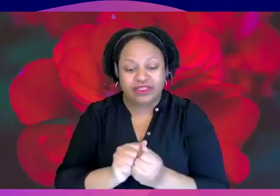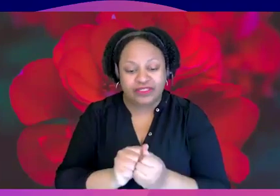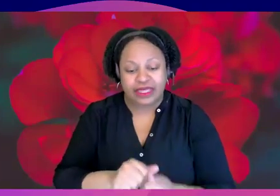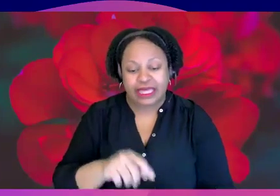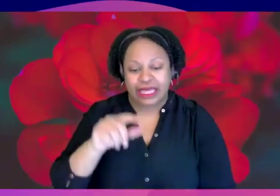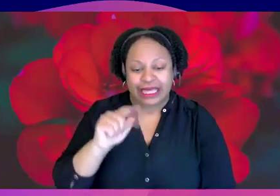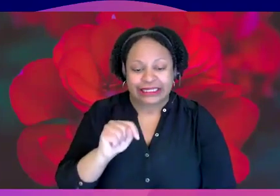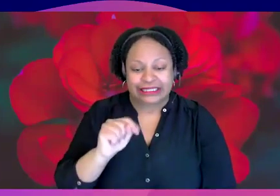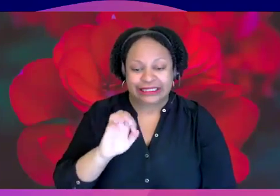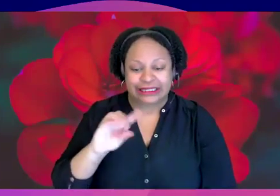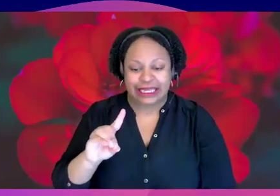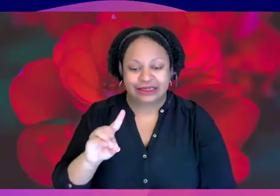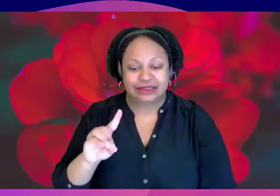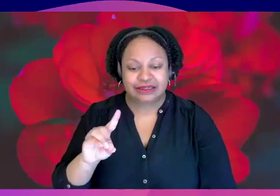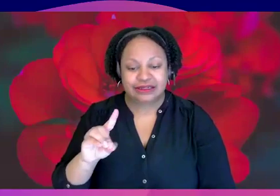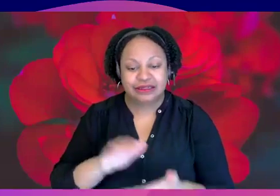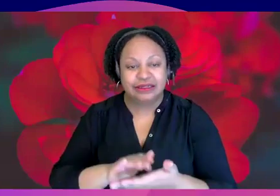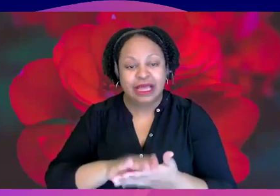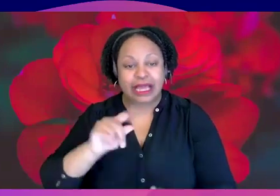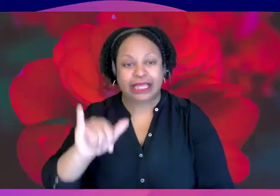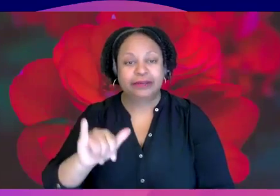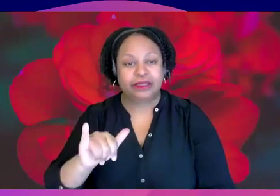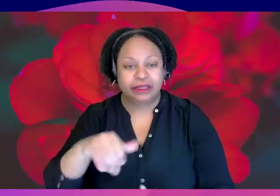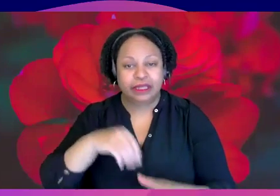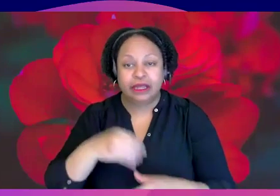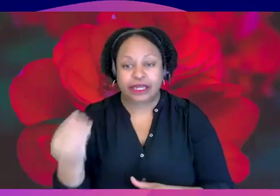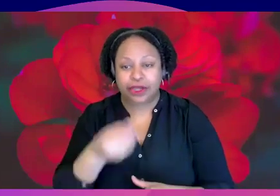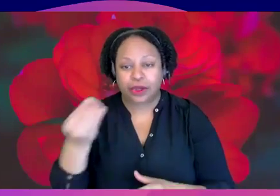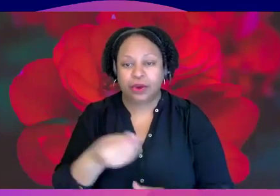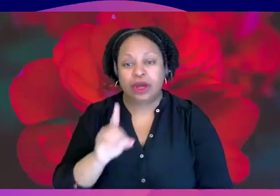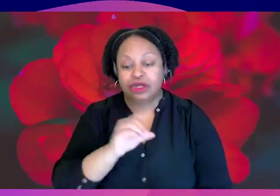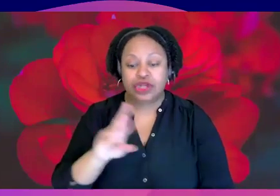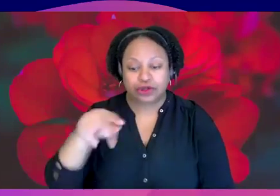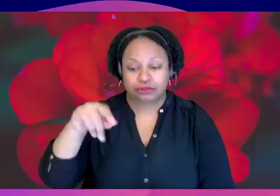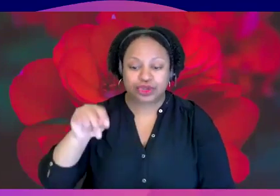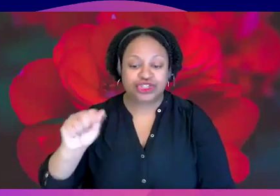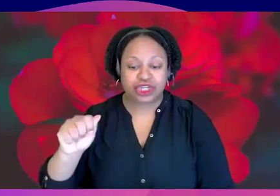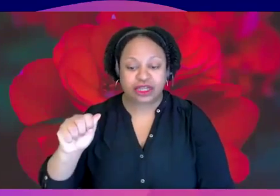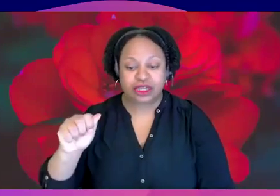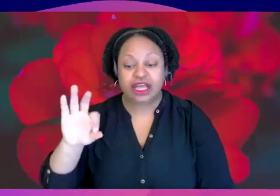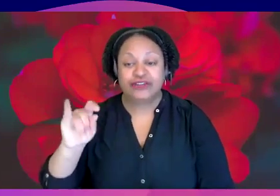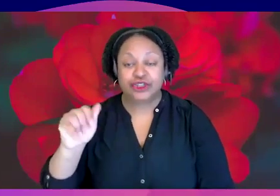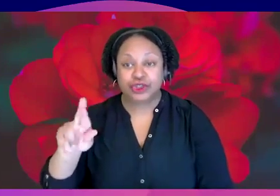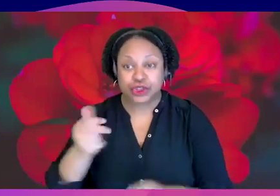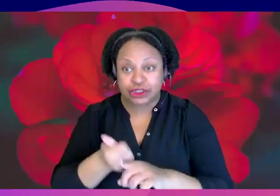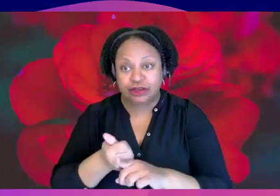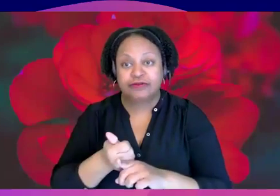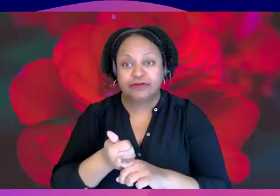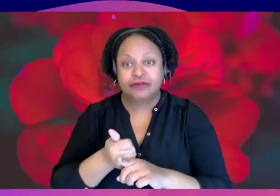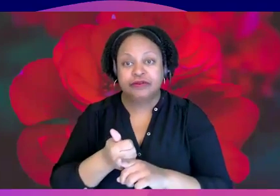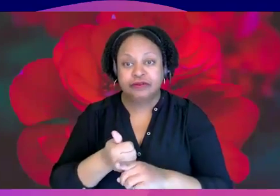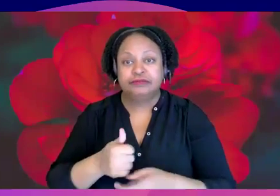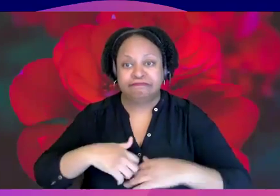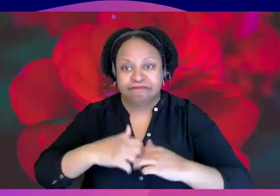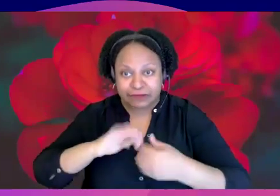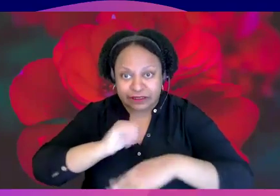Academy is located in Ontario. And Dr. Patricia Fisher was one of the founding members of Tend Academy.